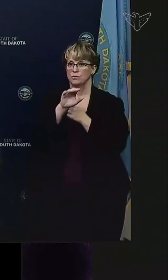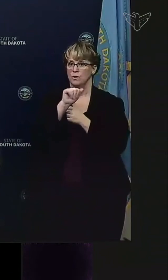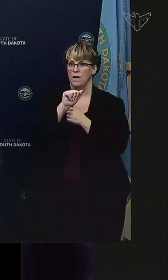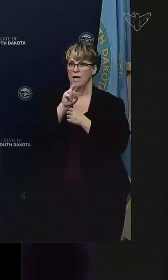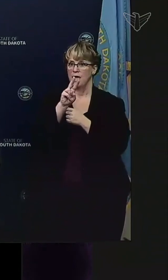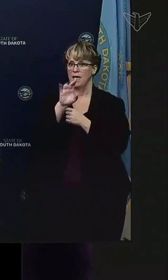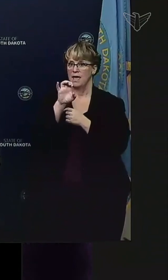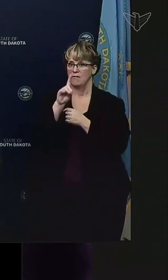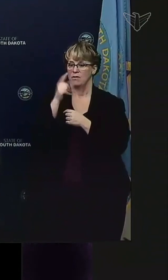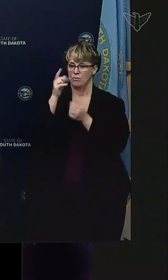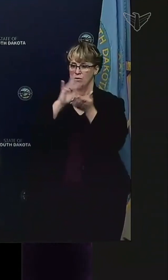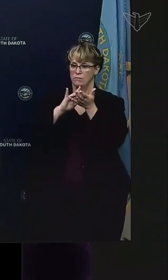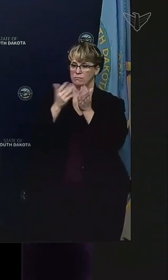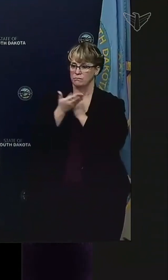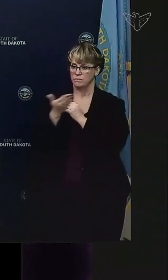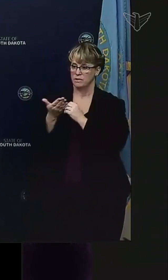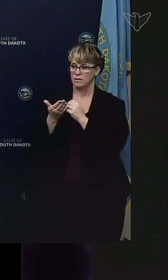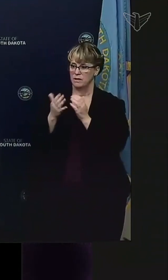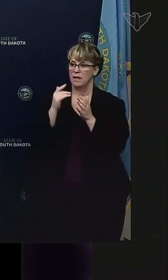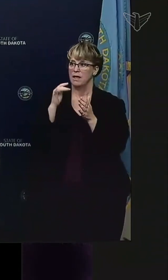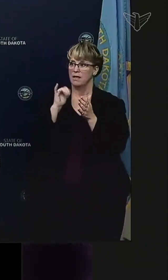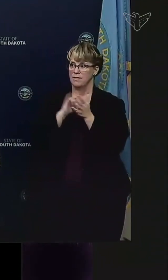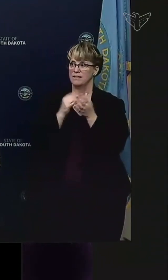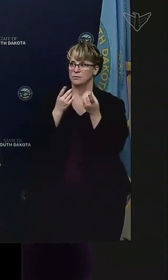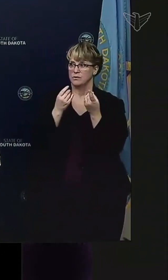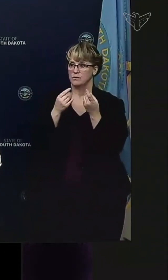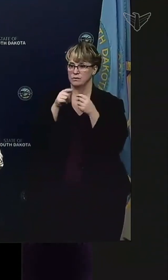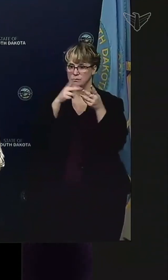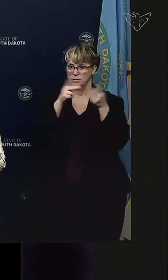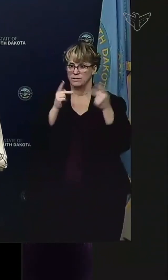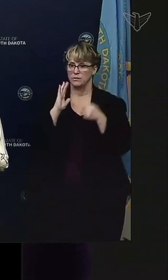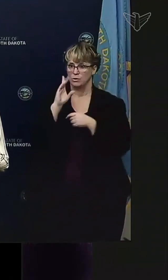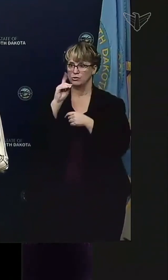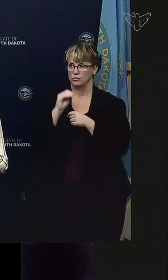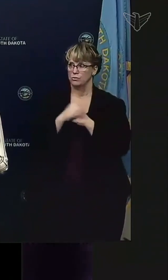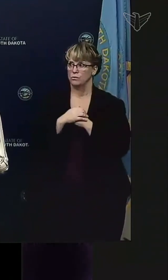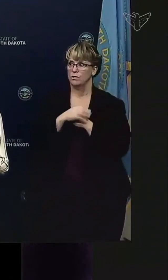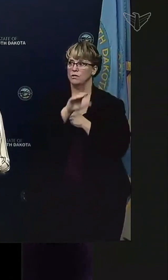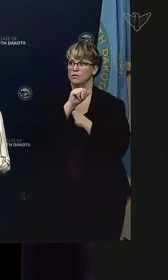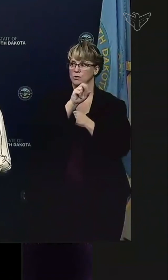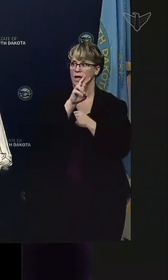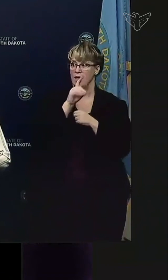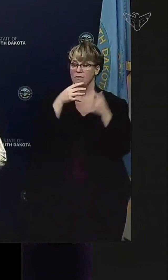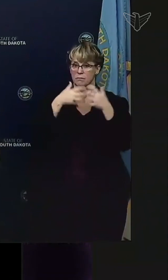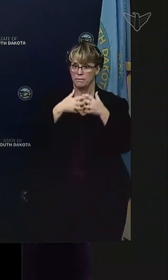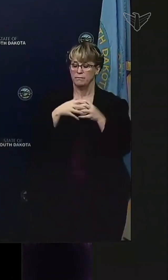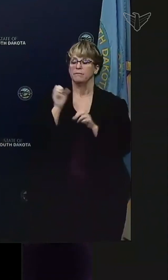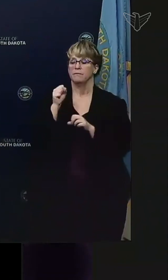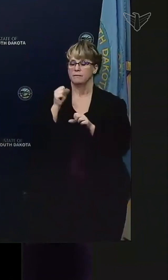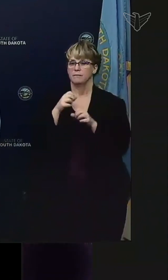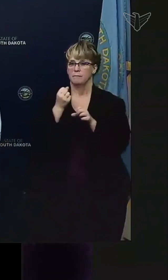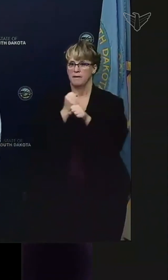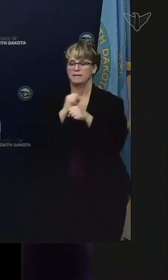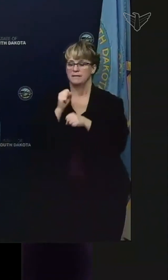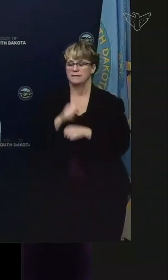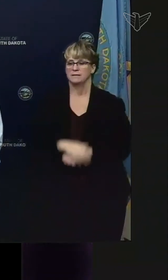for the supplies, and that's what these sites will need to do in the future. So Correct. Yes, that's right.